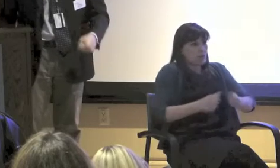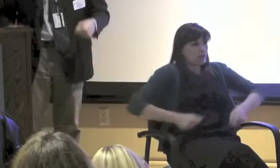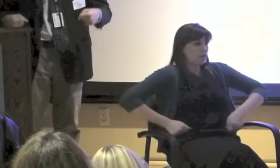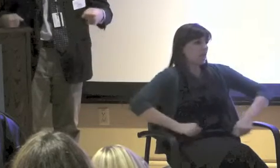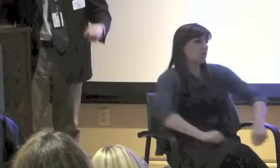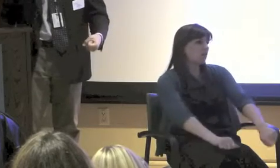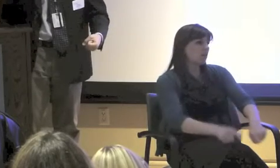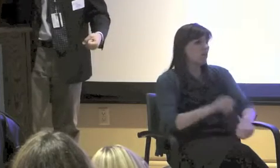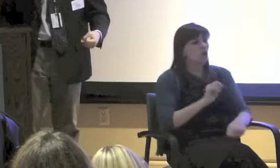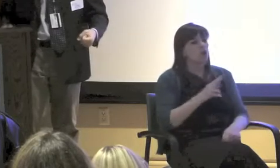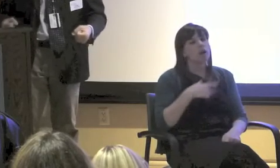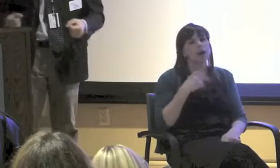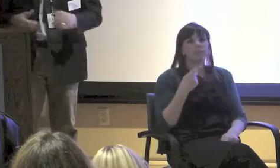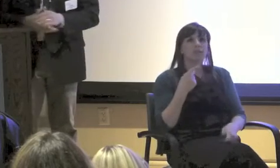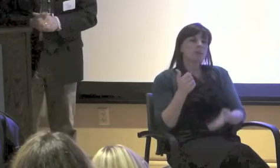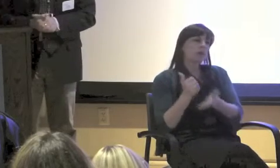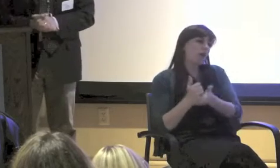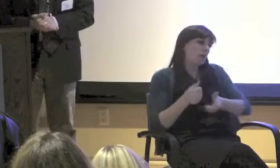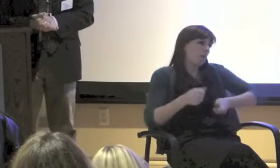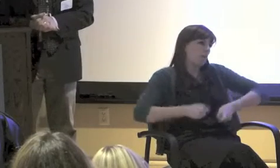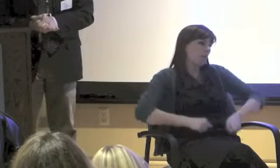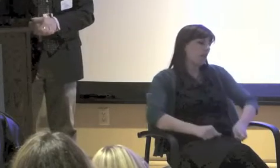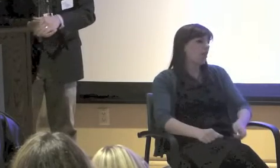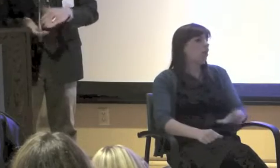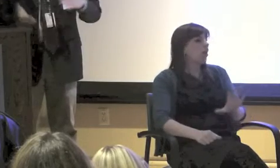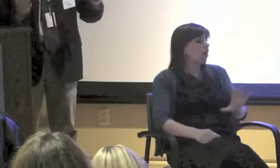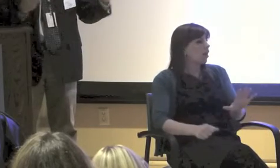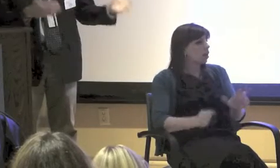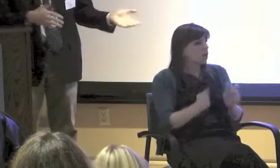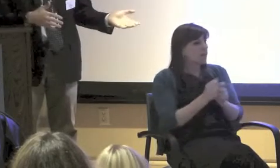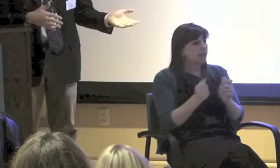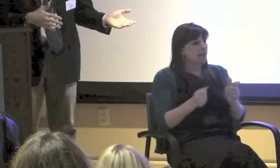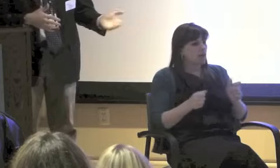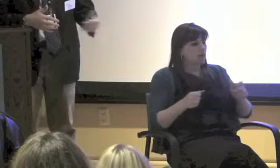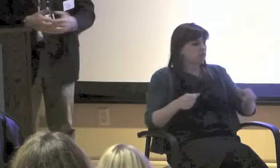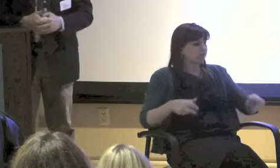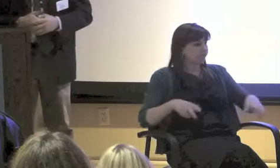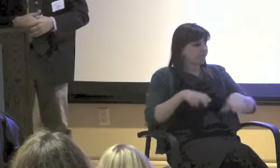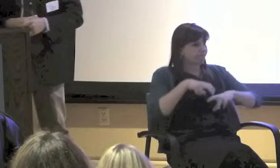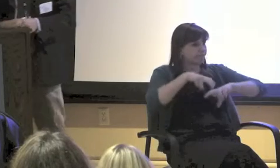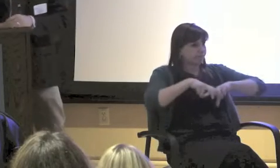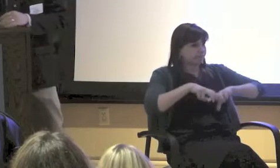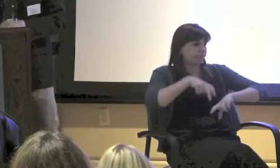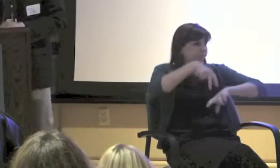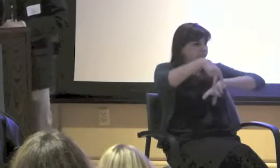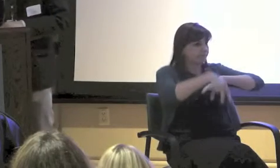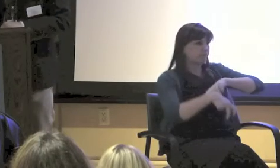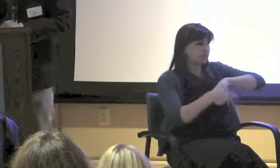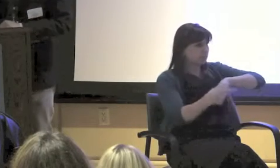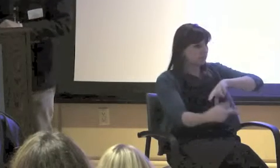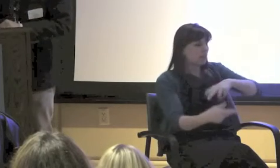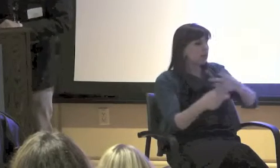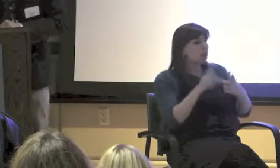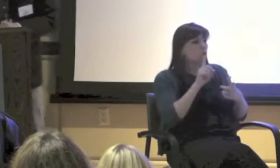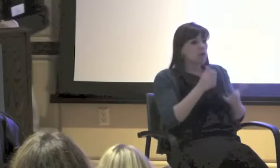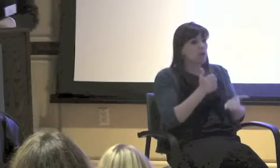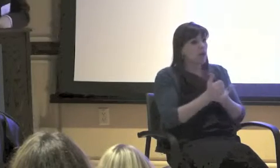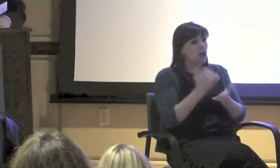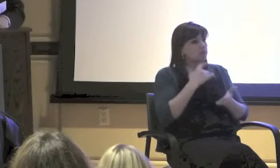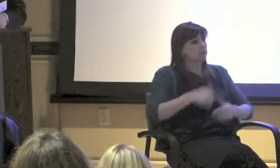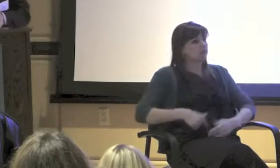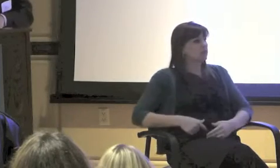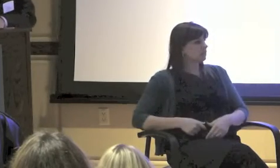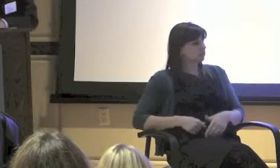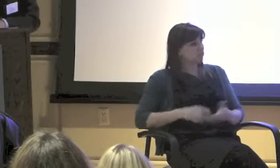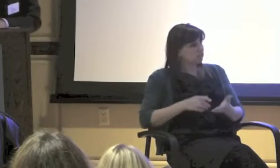pants down or have a caregiver take their pants down, without having to get out of their wheelchair, it's really helpful for them and for